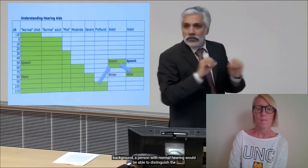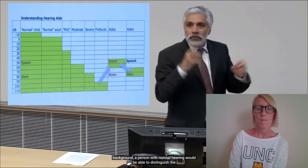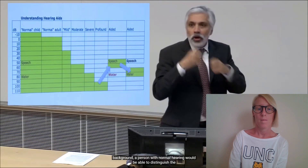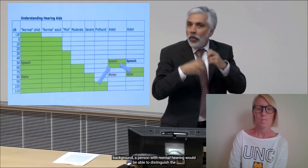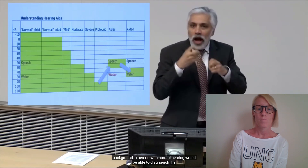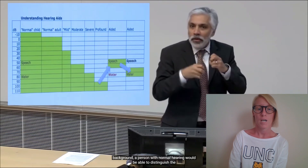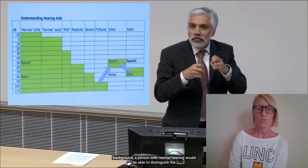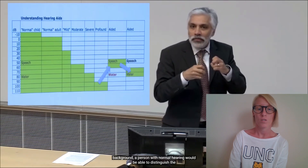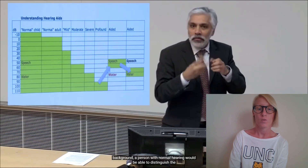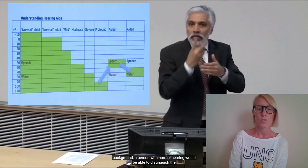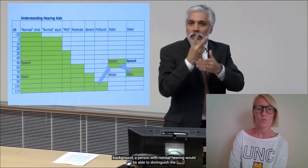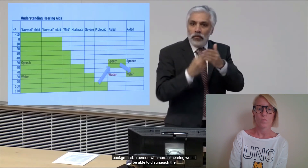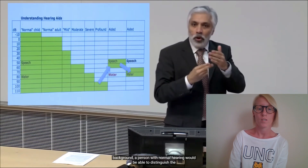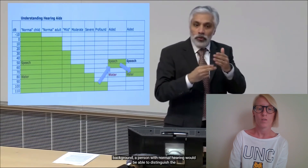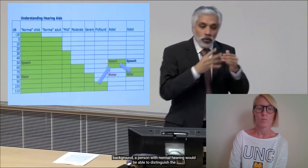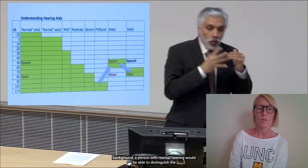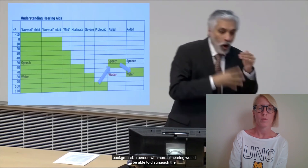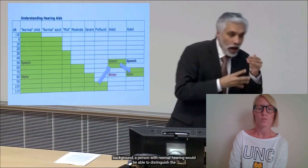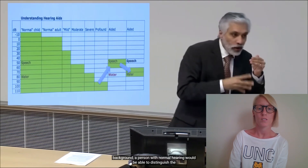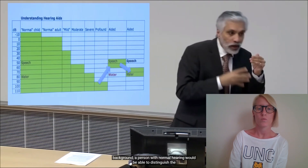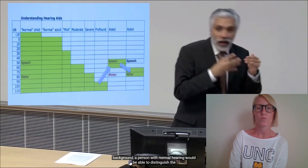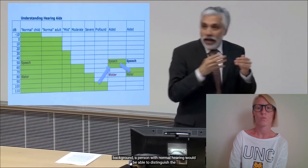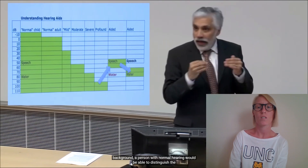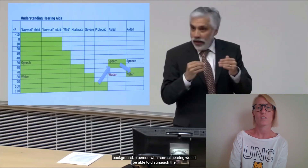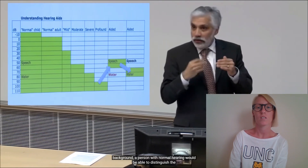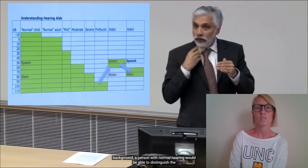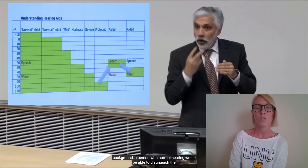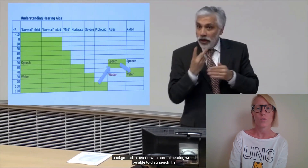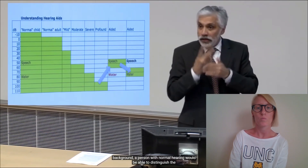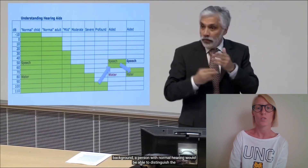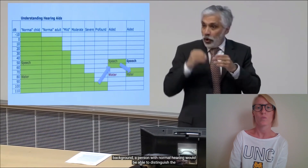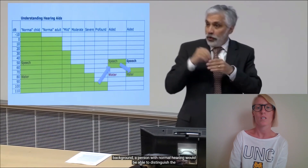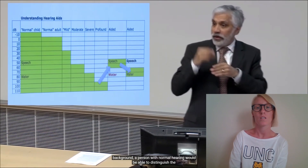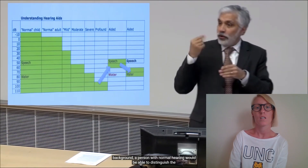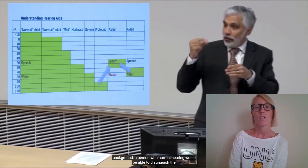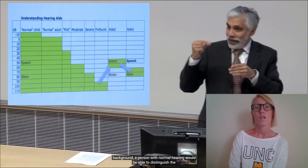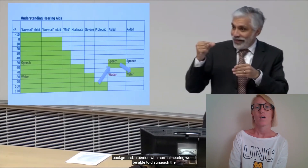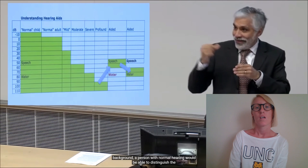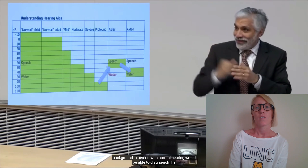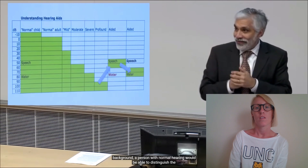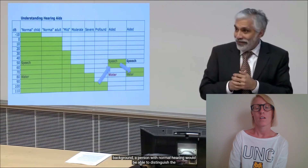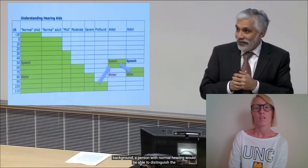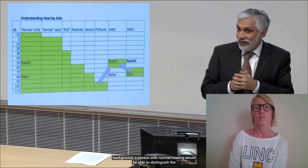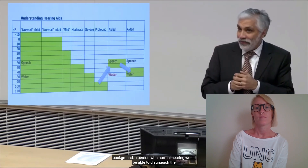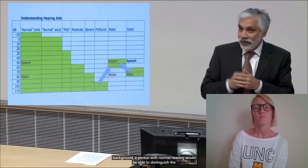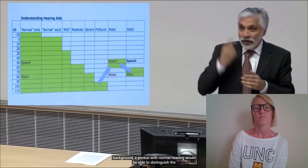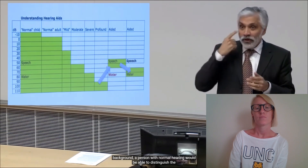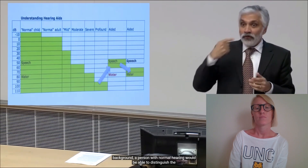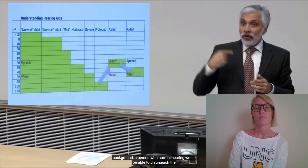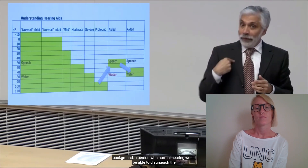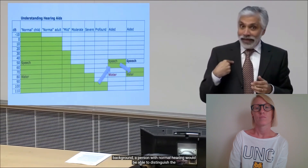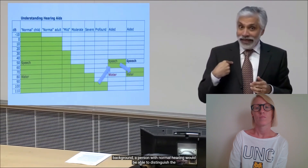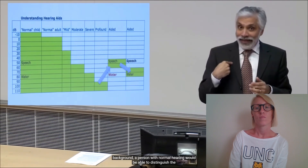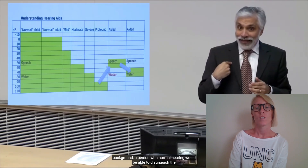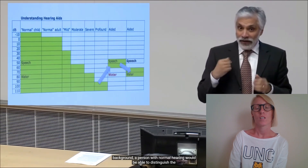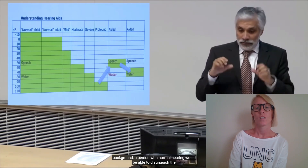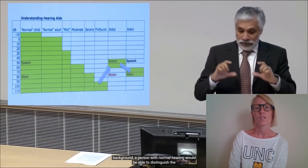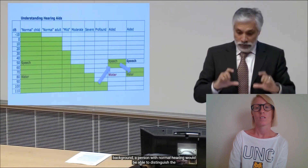in the background. A person with normal hearing would be able to distinguish between the